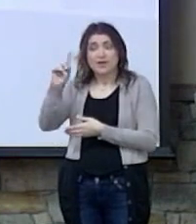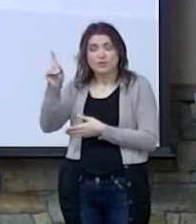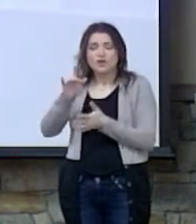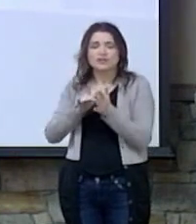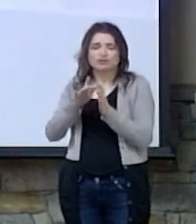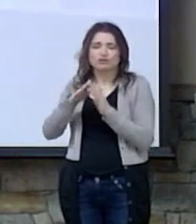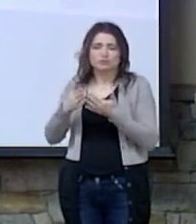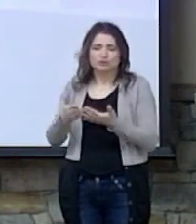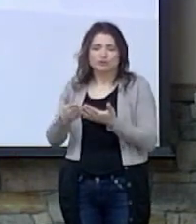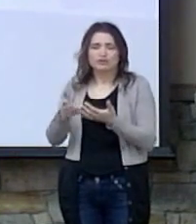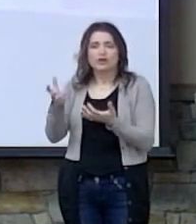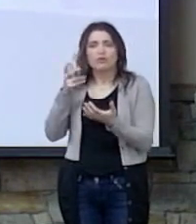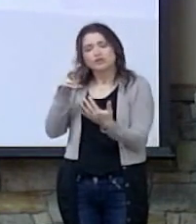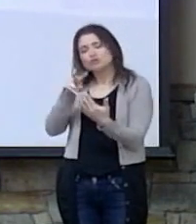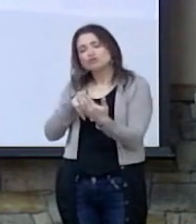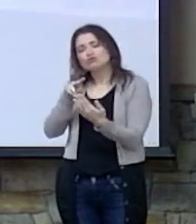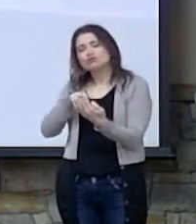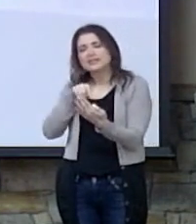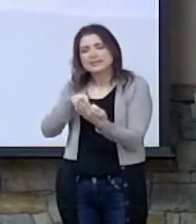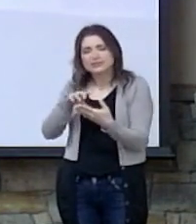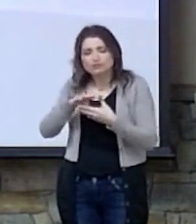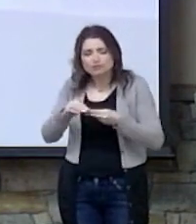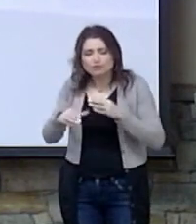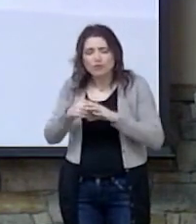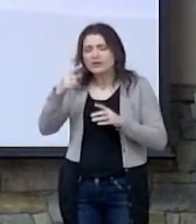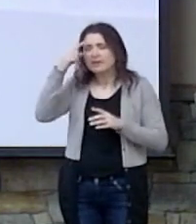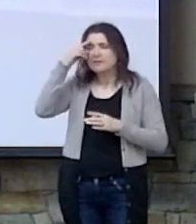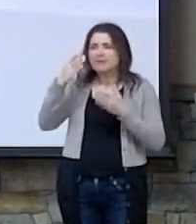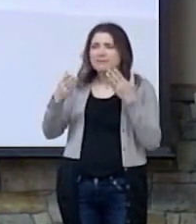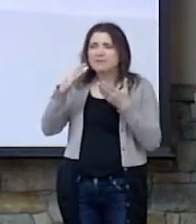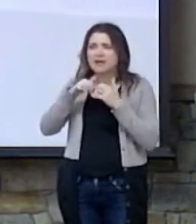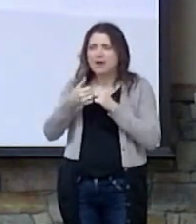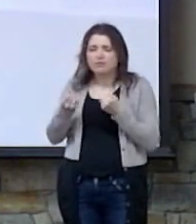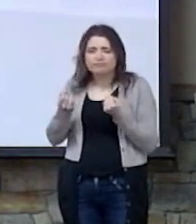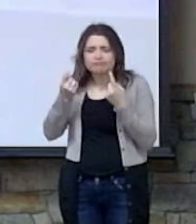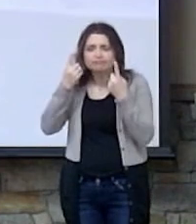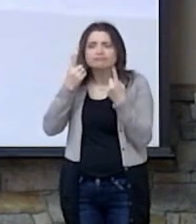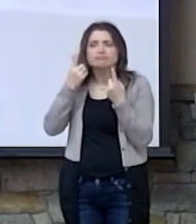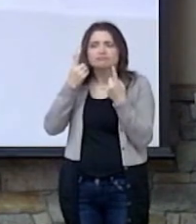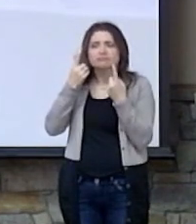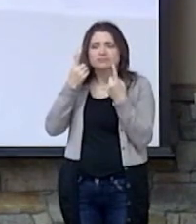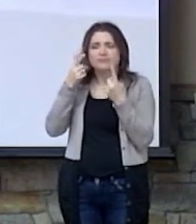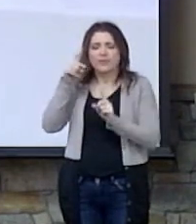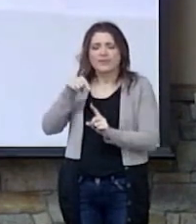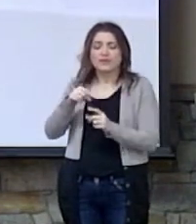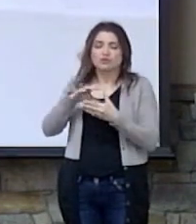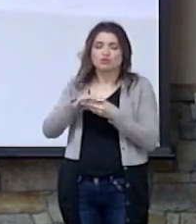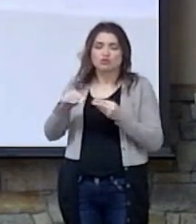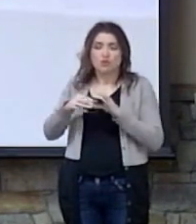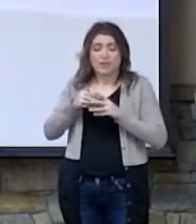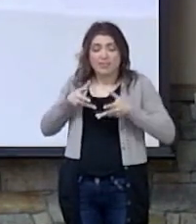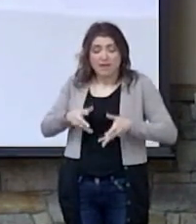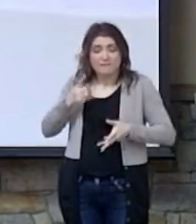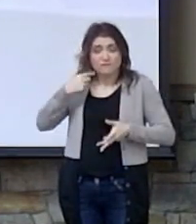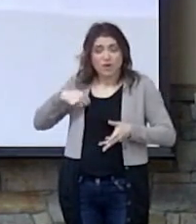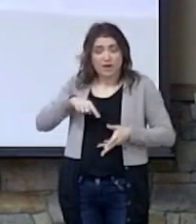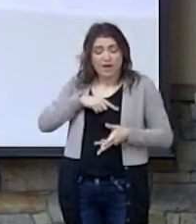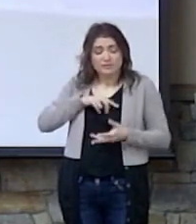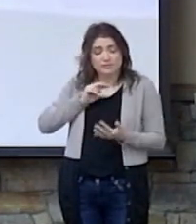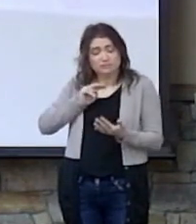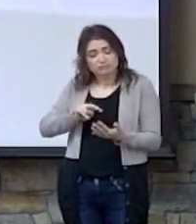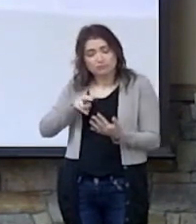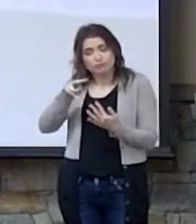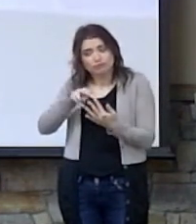story and see if we can't understand some things through this story that's been left for us that might help us